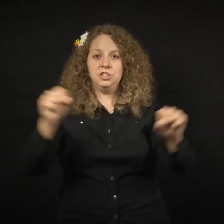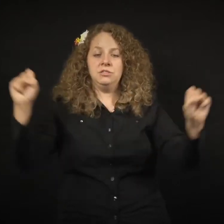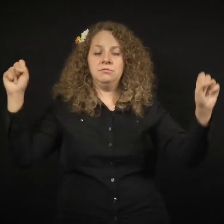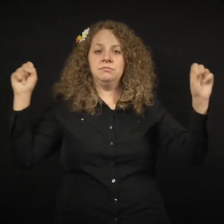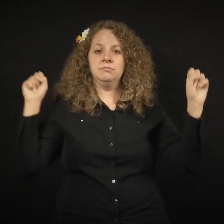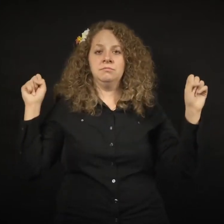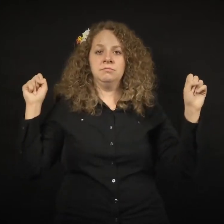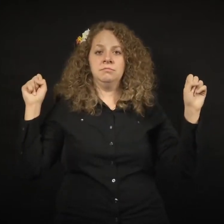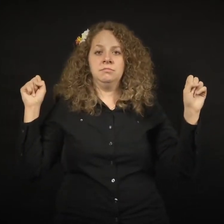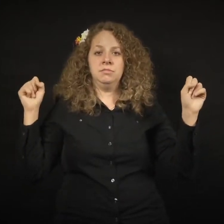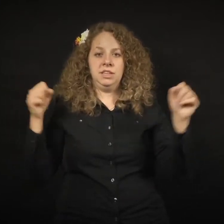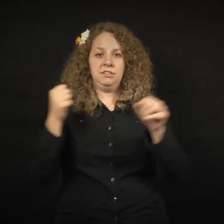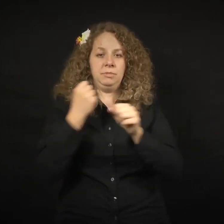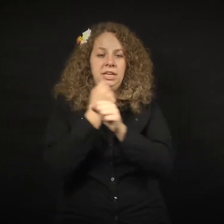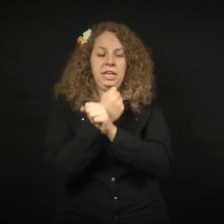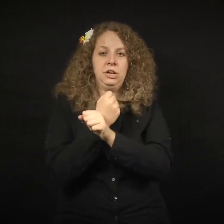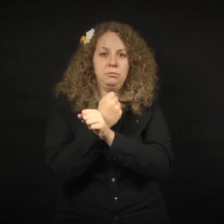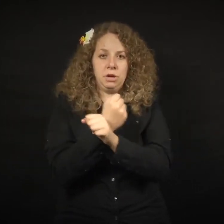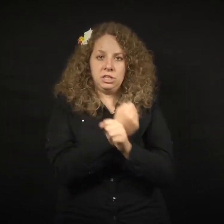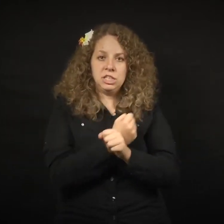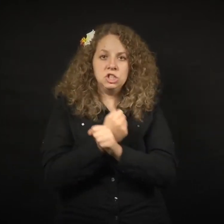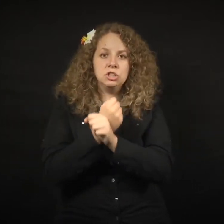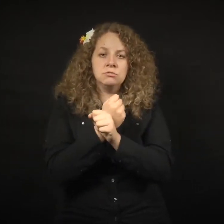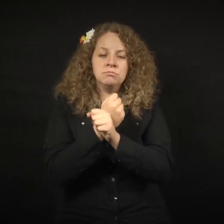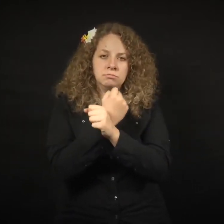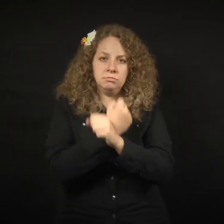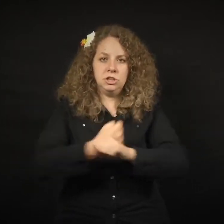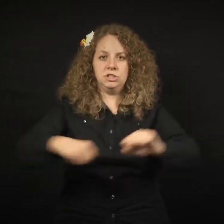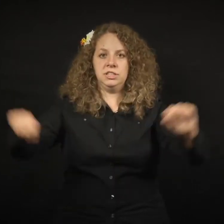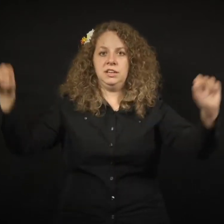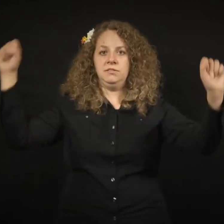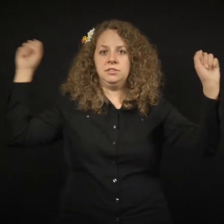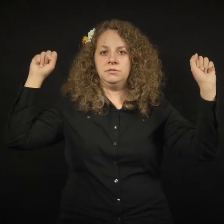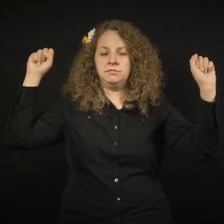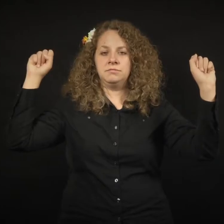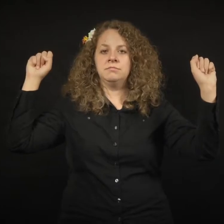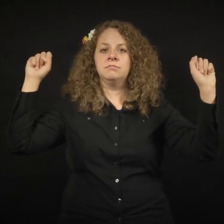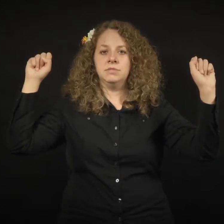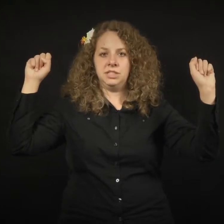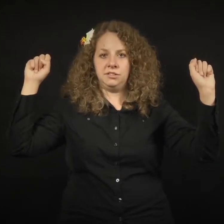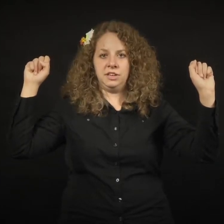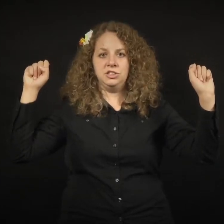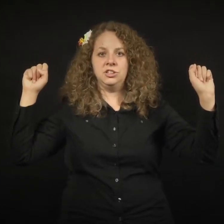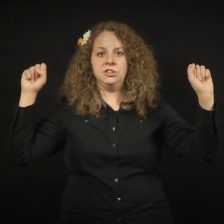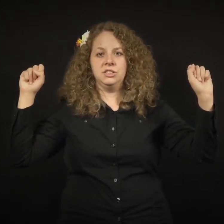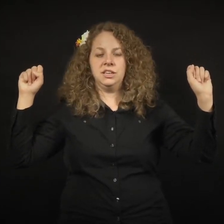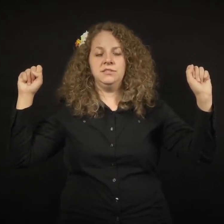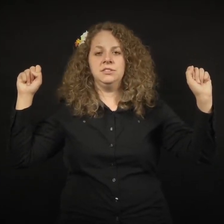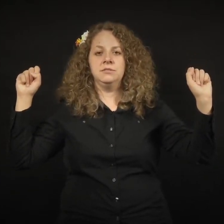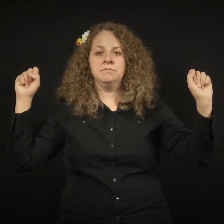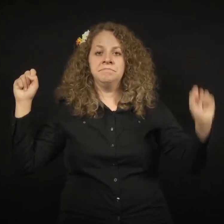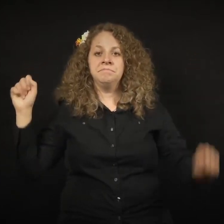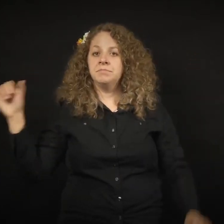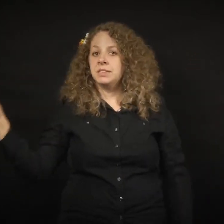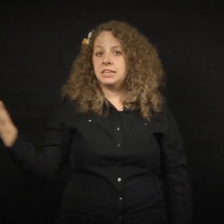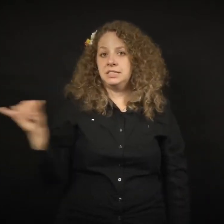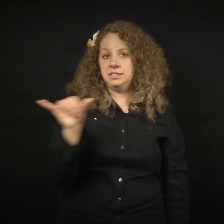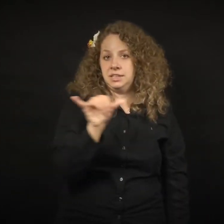Salvation. Think of being here in bondage. You're saved. Salvation or saved.